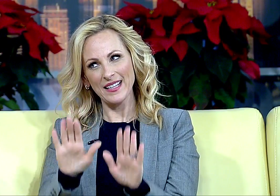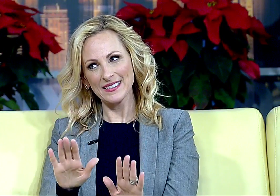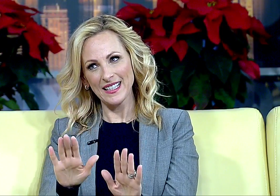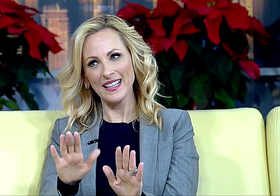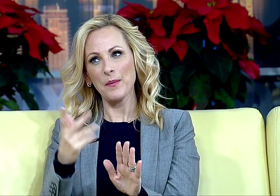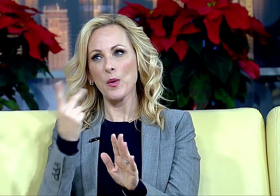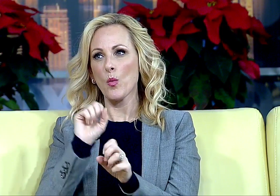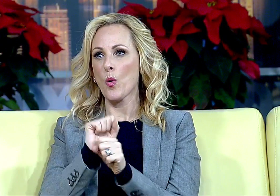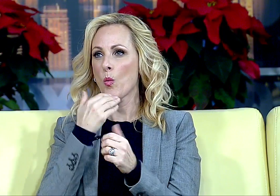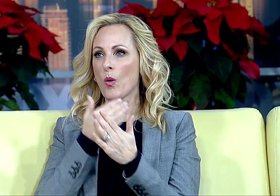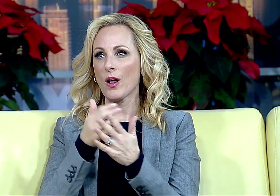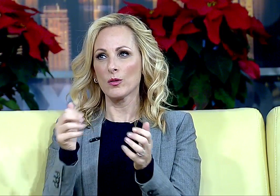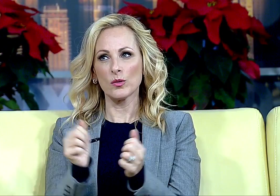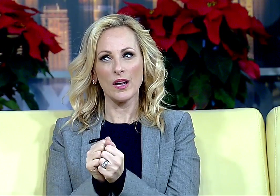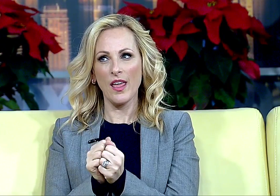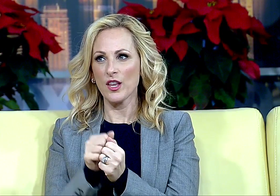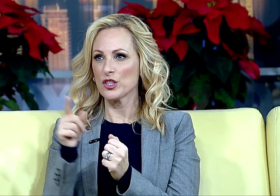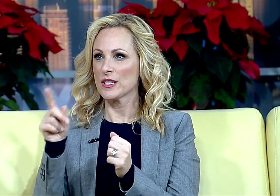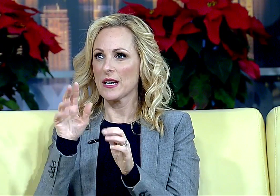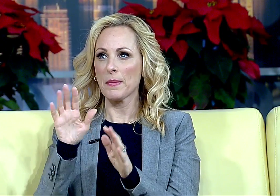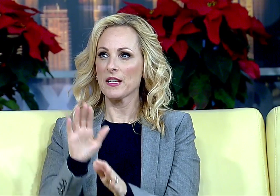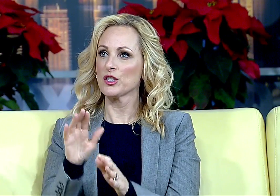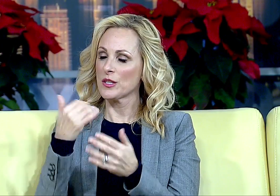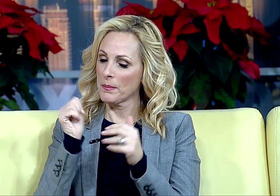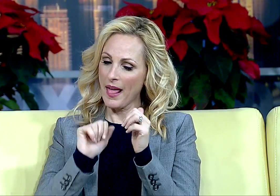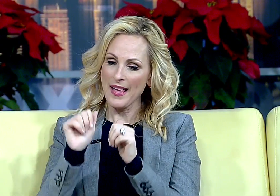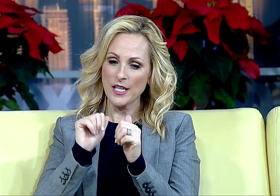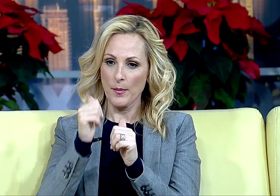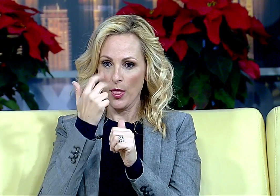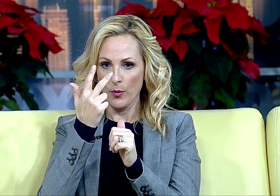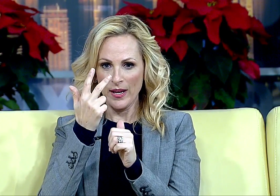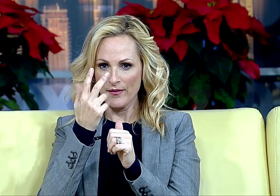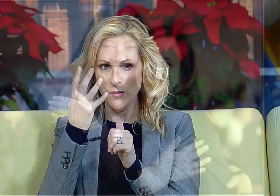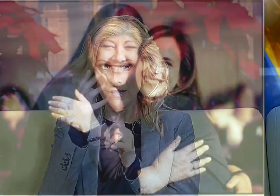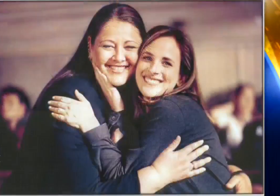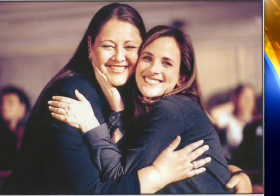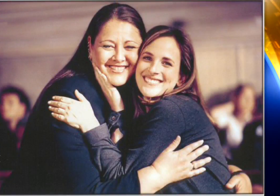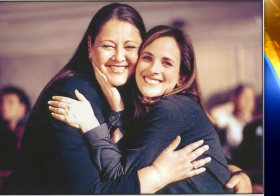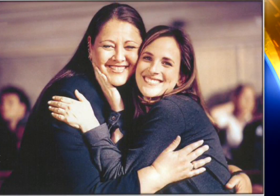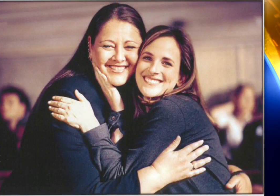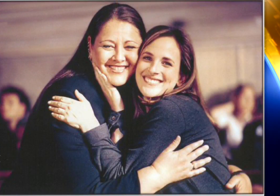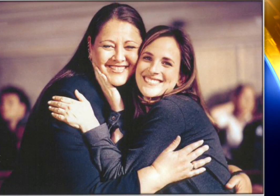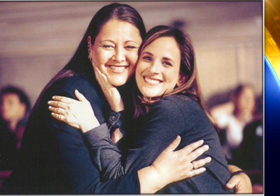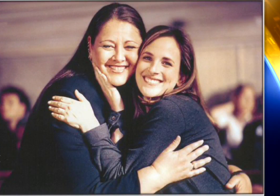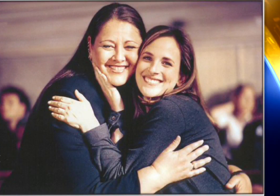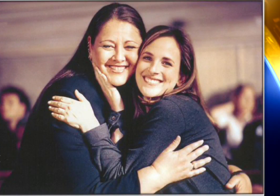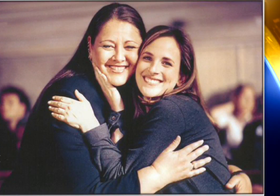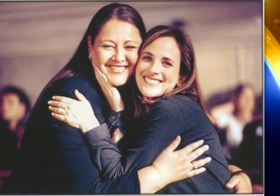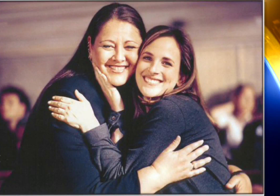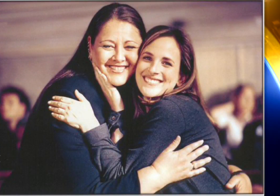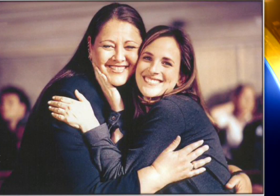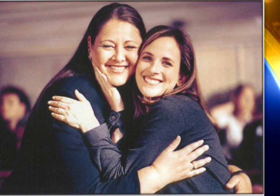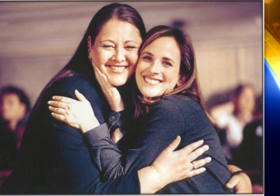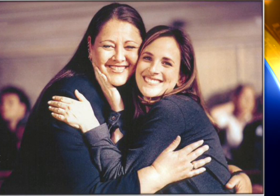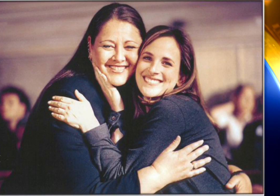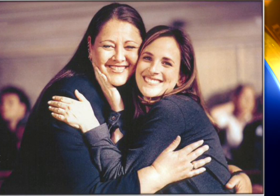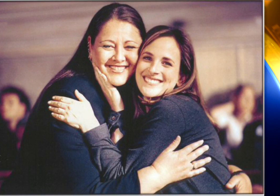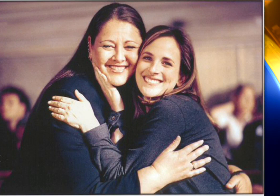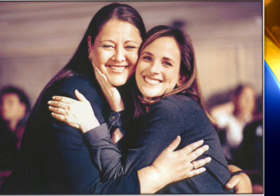She's fantastic. We've been working together now for the last 5 months, and we play 3 different roles, and she plays 3 different